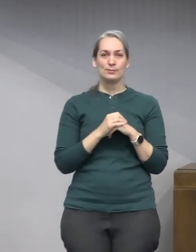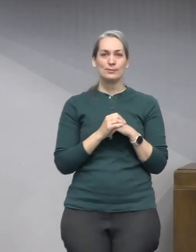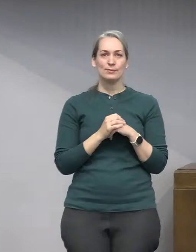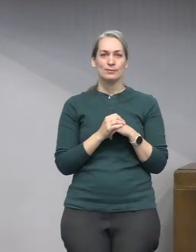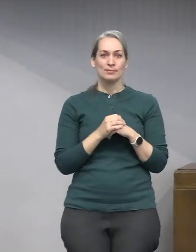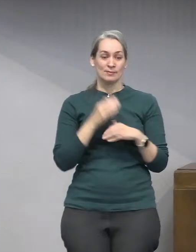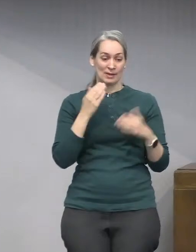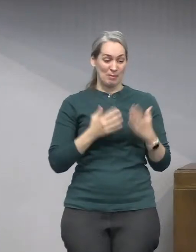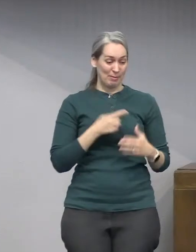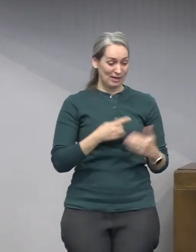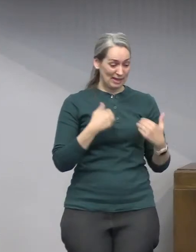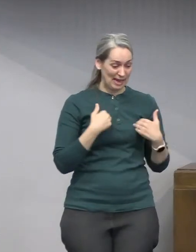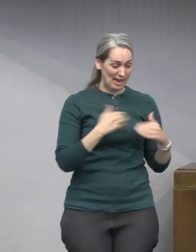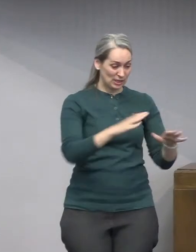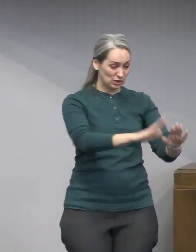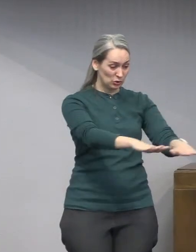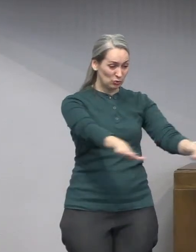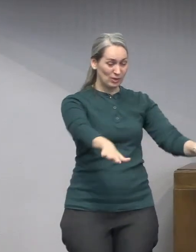had children.